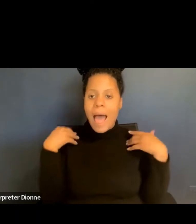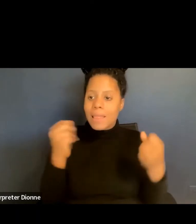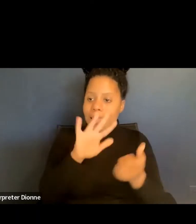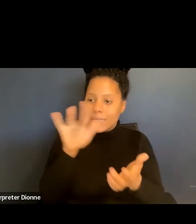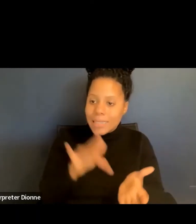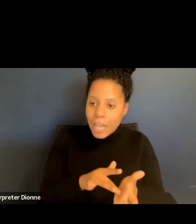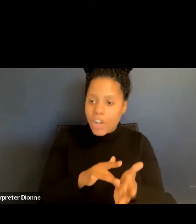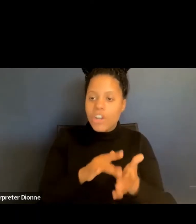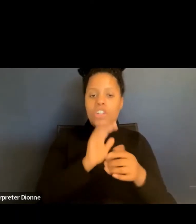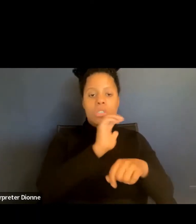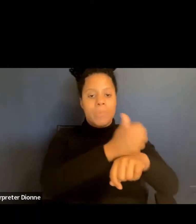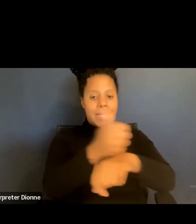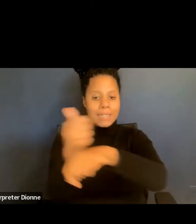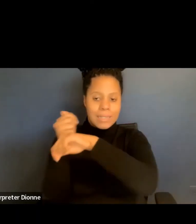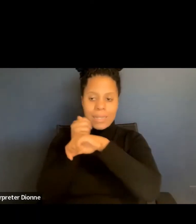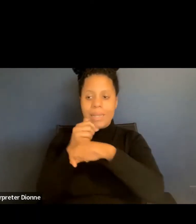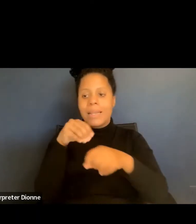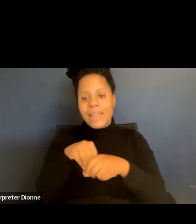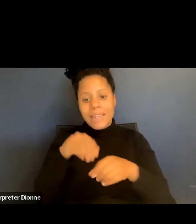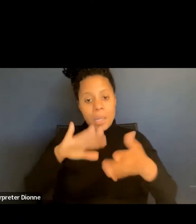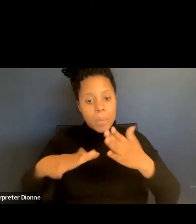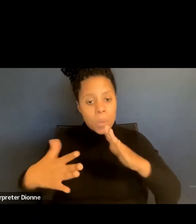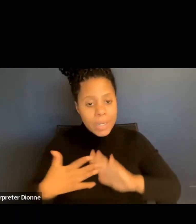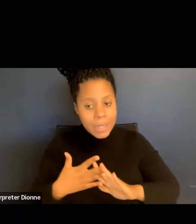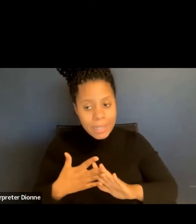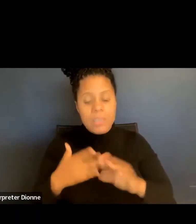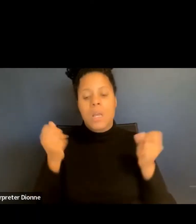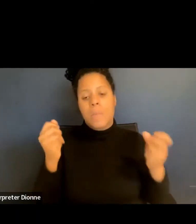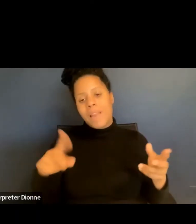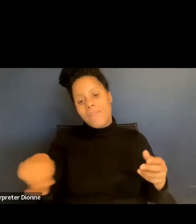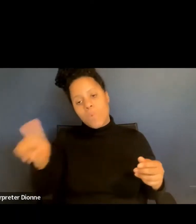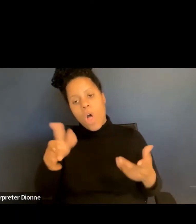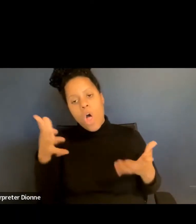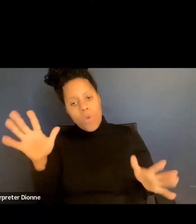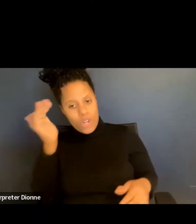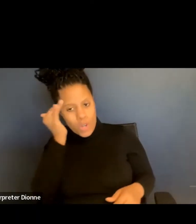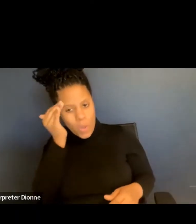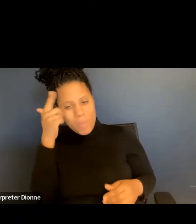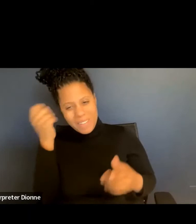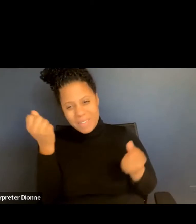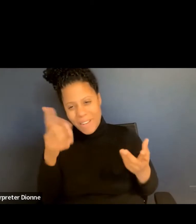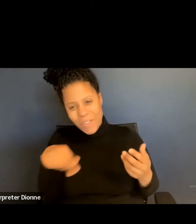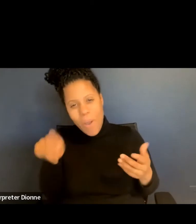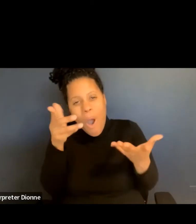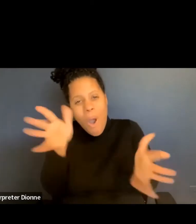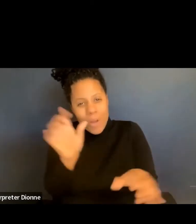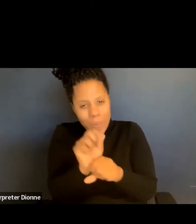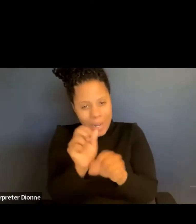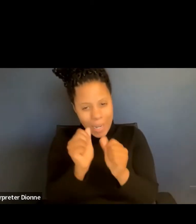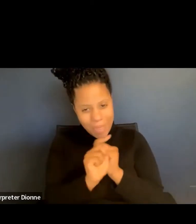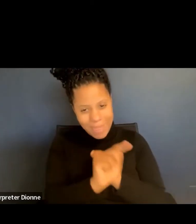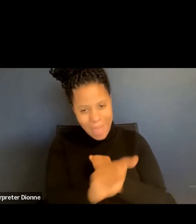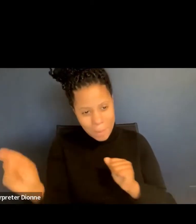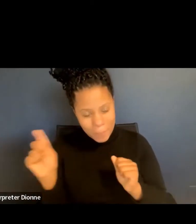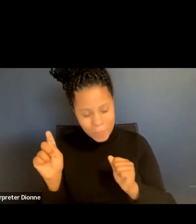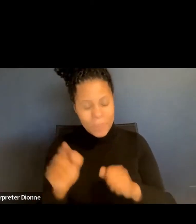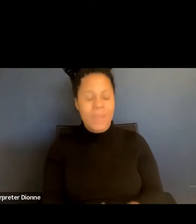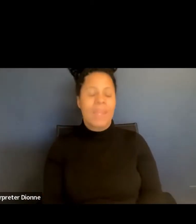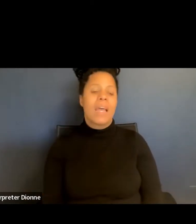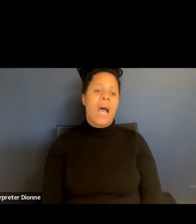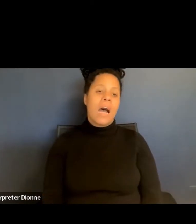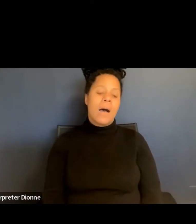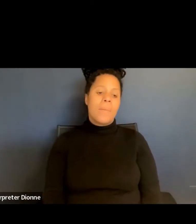likely already know, as many of you are already working with them, which is wonderful. The main centerpiece